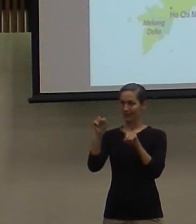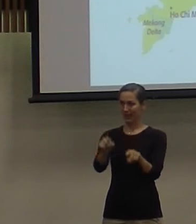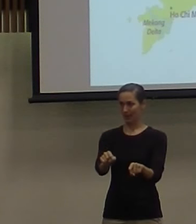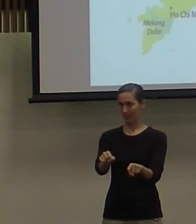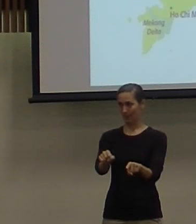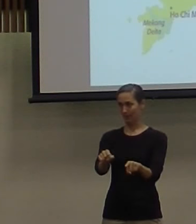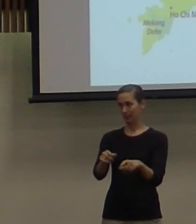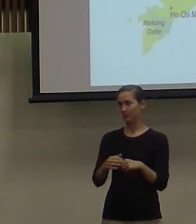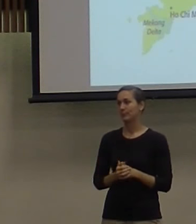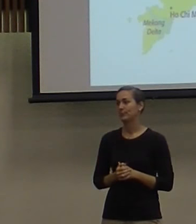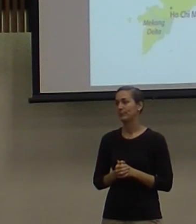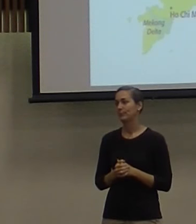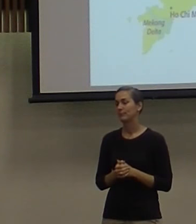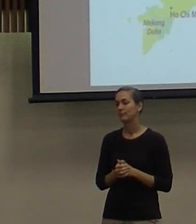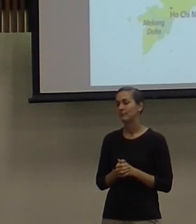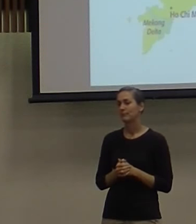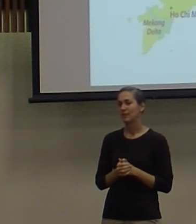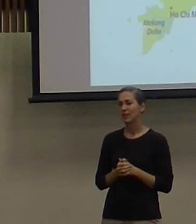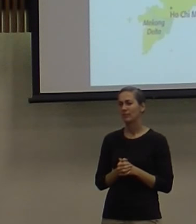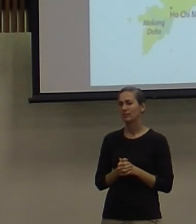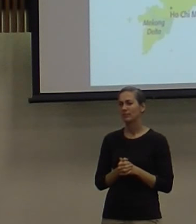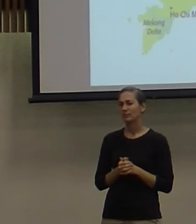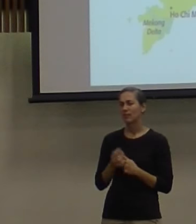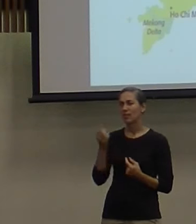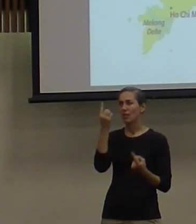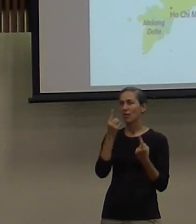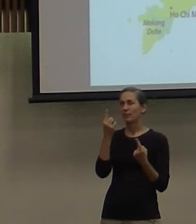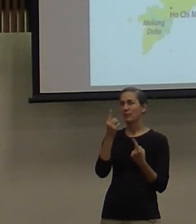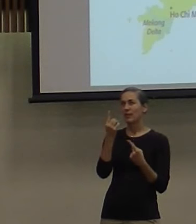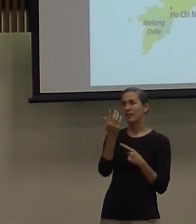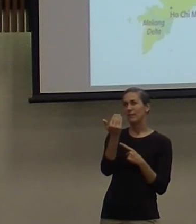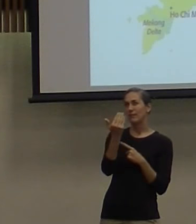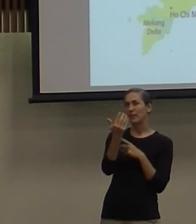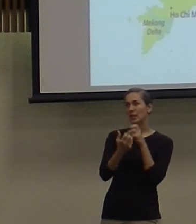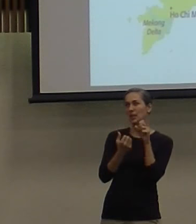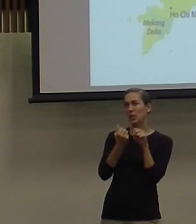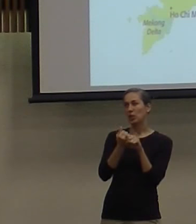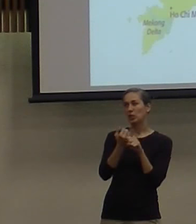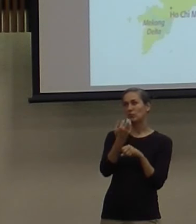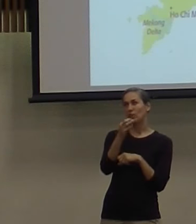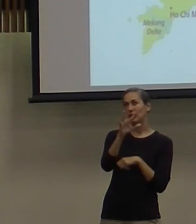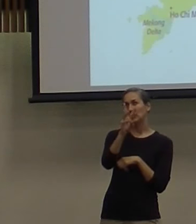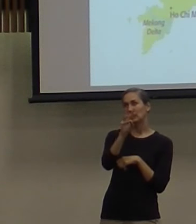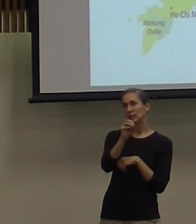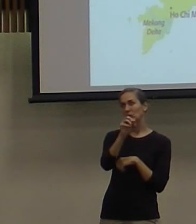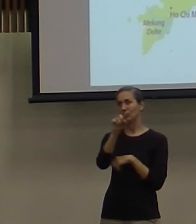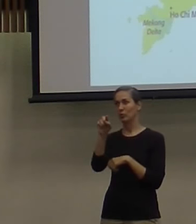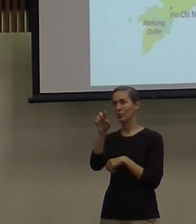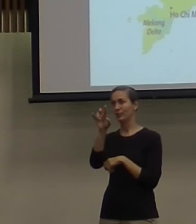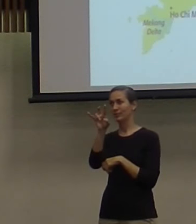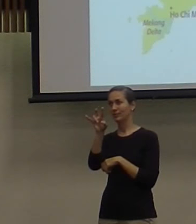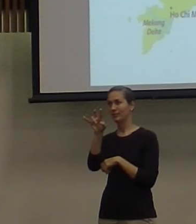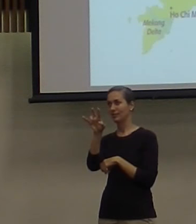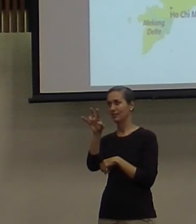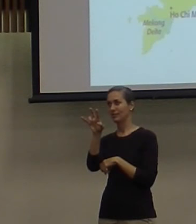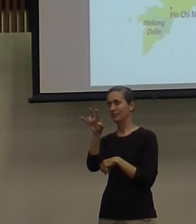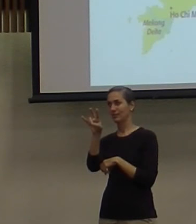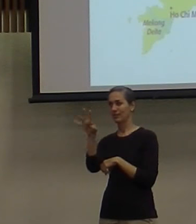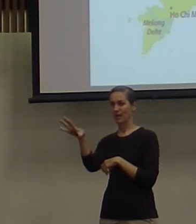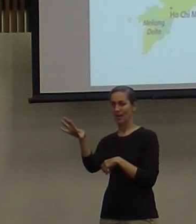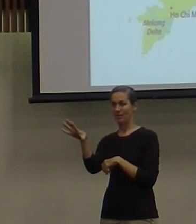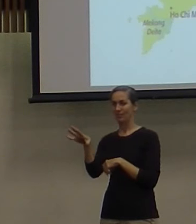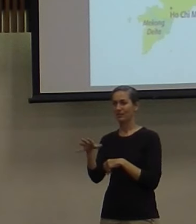um, within the 15 years from 1960 to 1965. So they established more